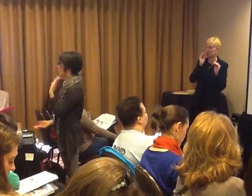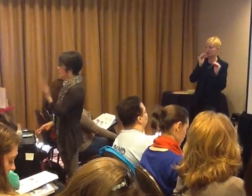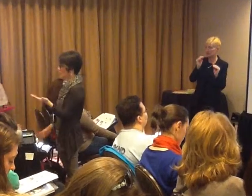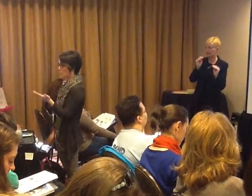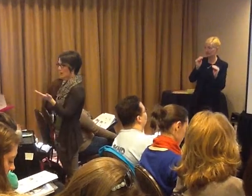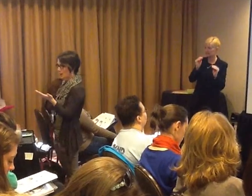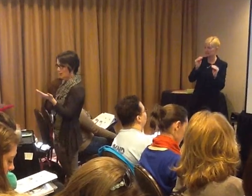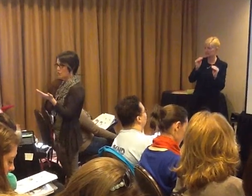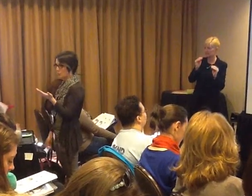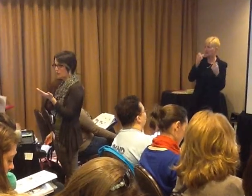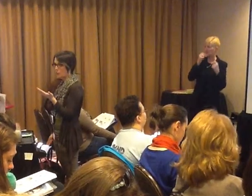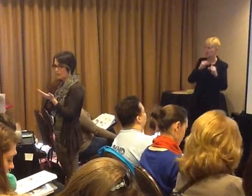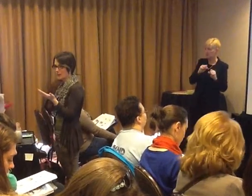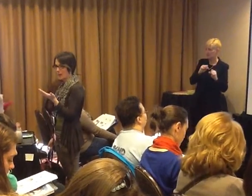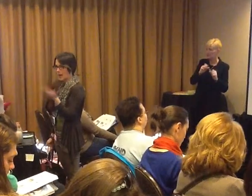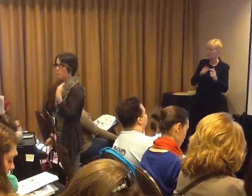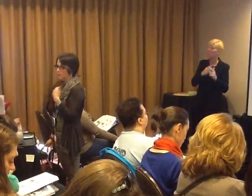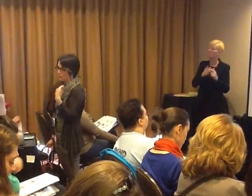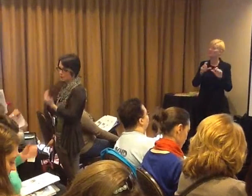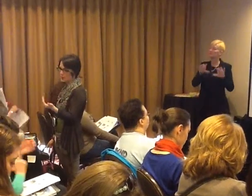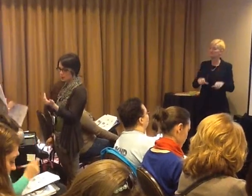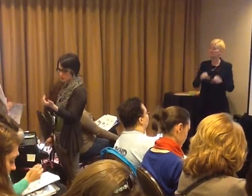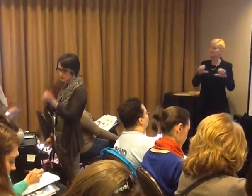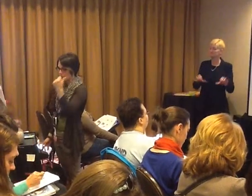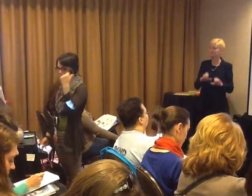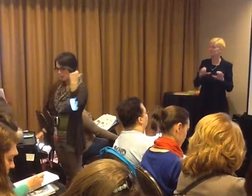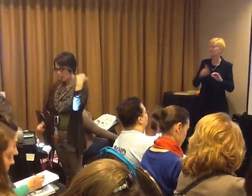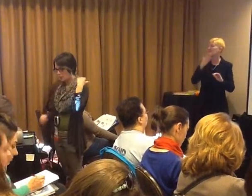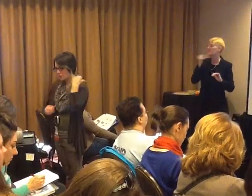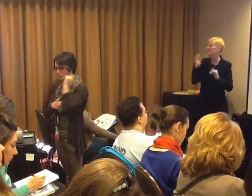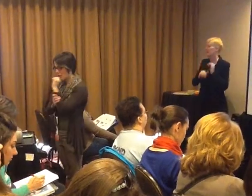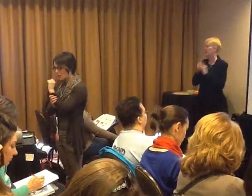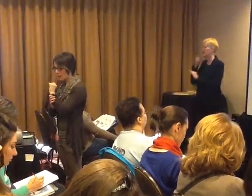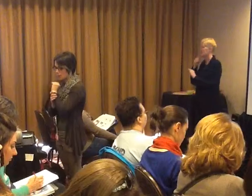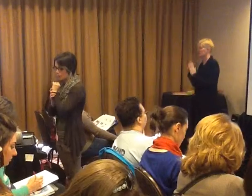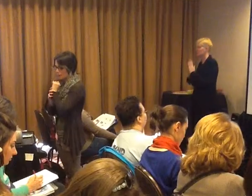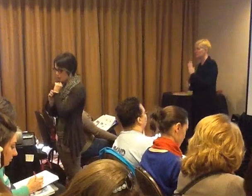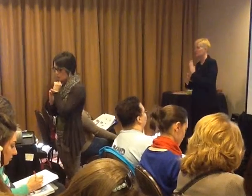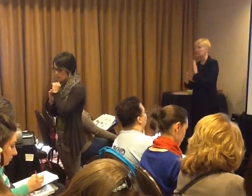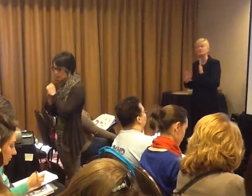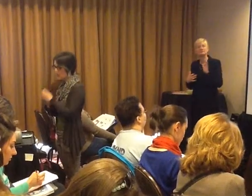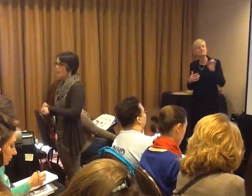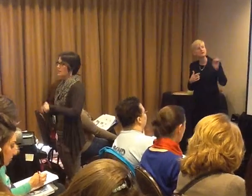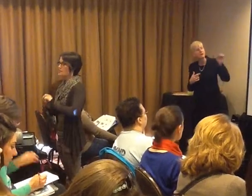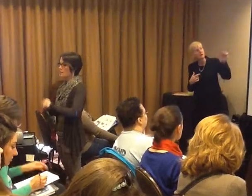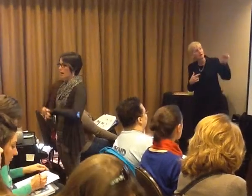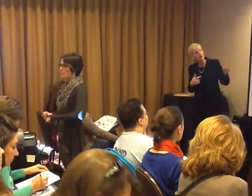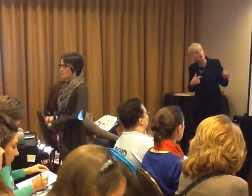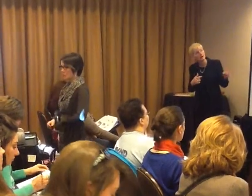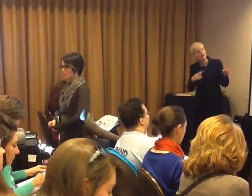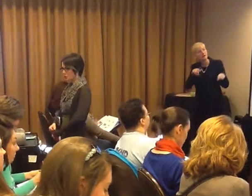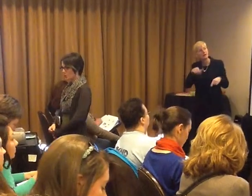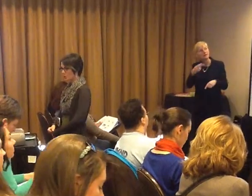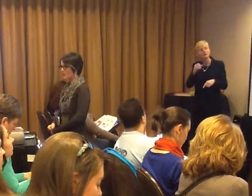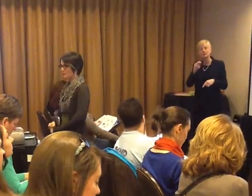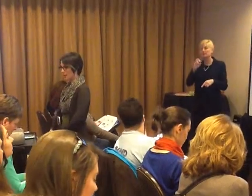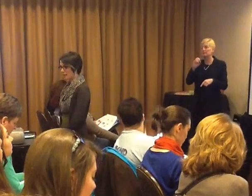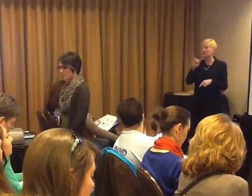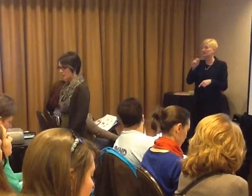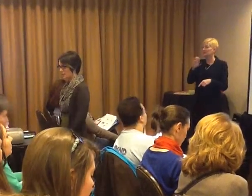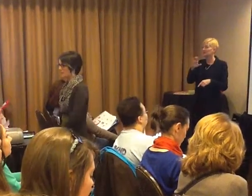strategies, that then they were able to perform and outperform hearing students. So phonological encoding, some deaf